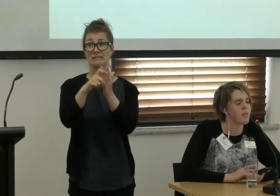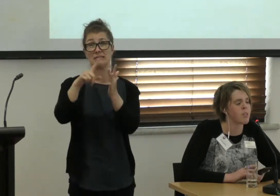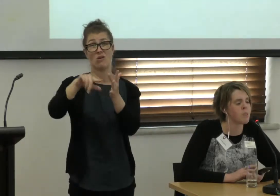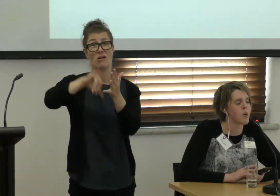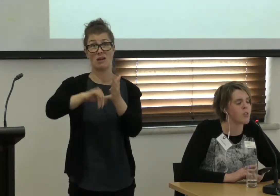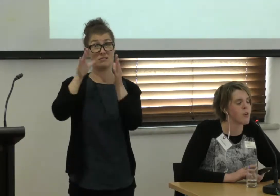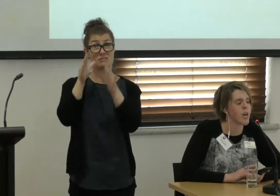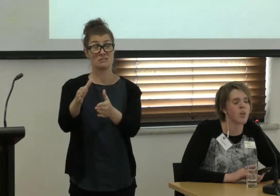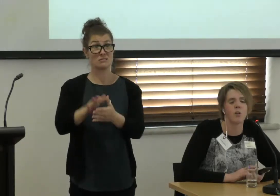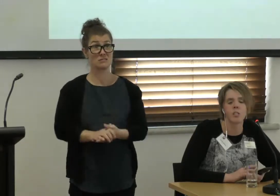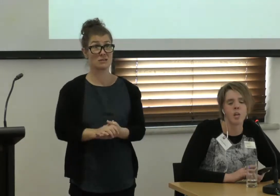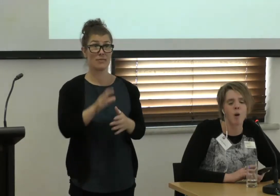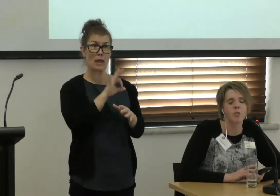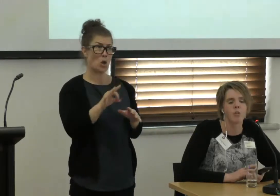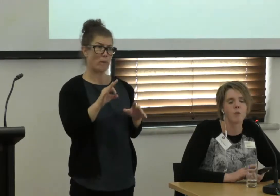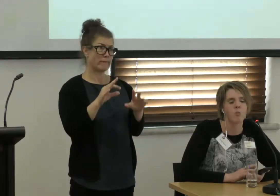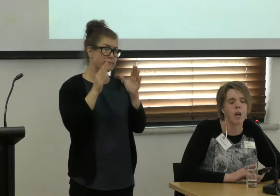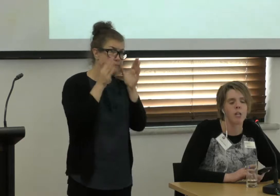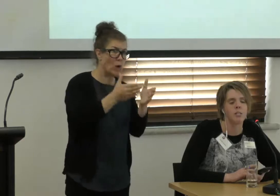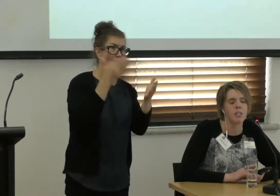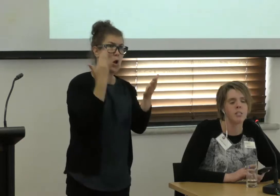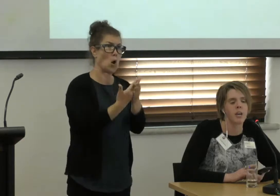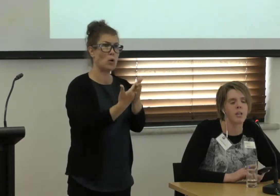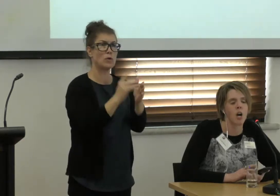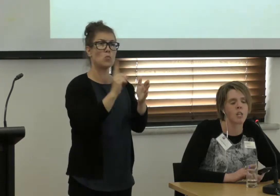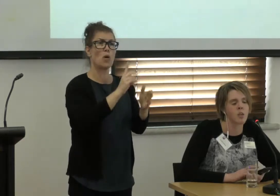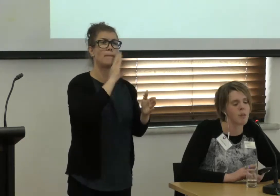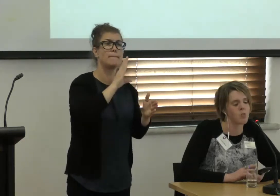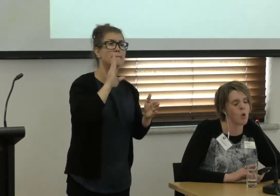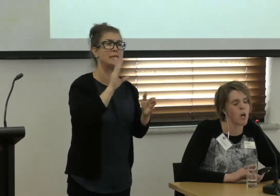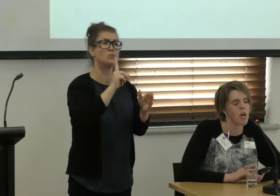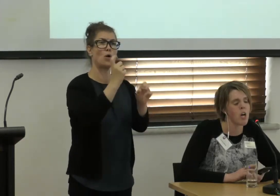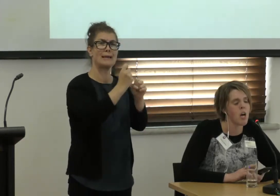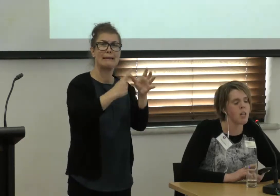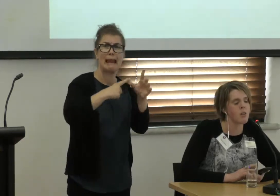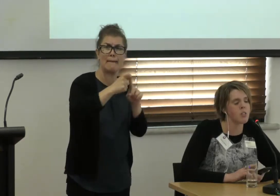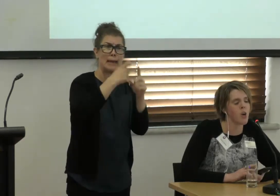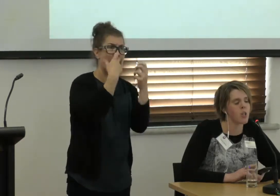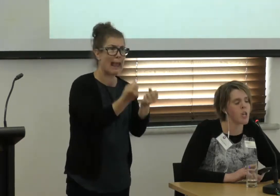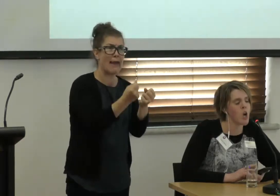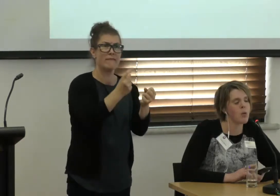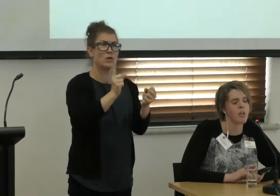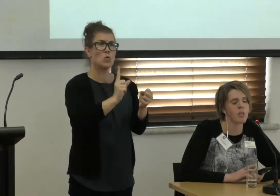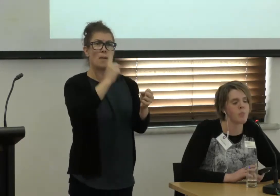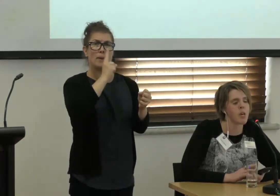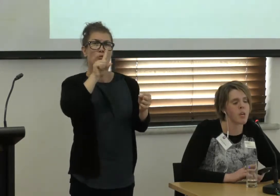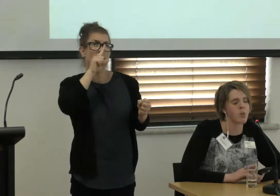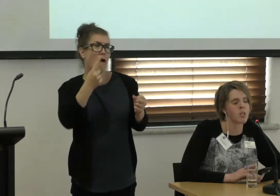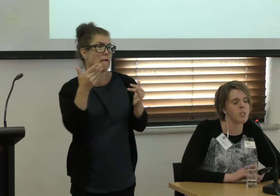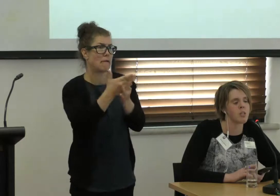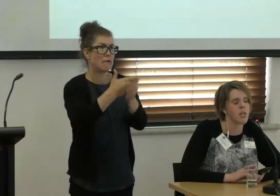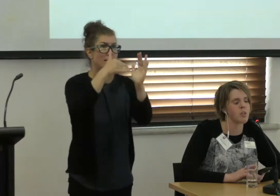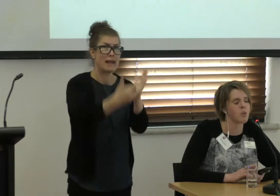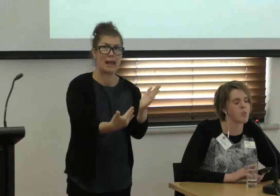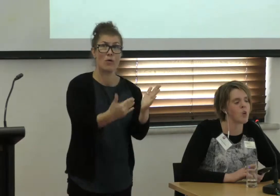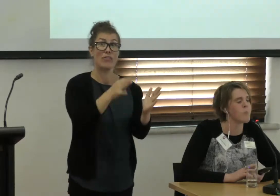been given to monitoring and addressing gaps that have been created since the NDIS commenced rollout, and there is certainly no attention being given to